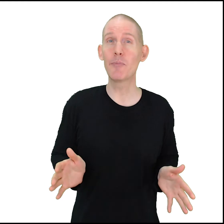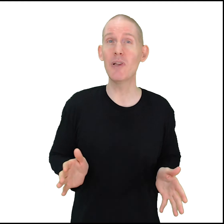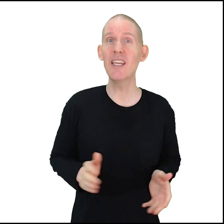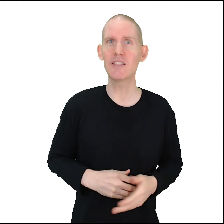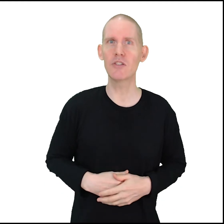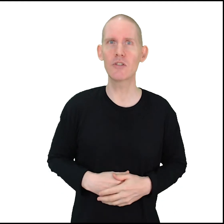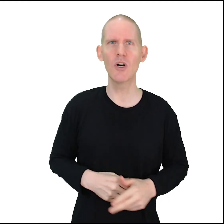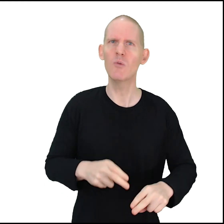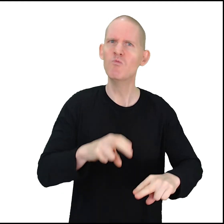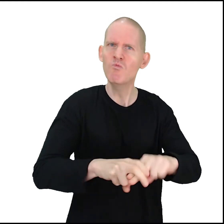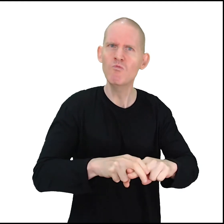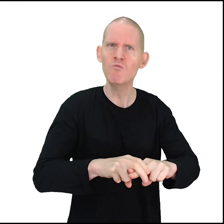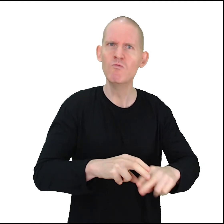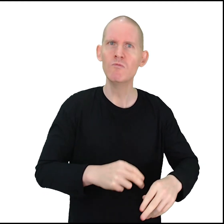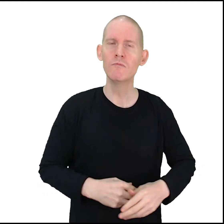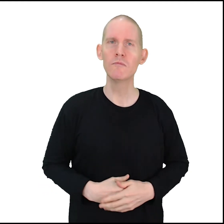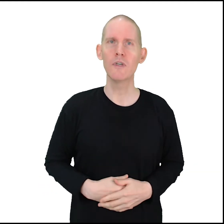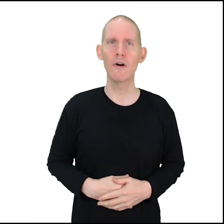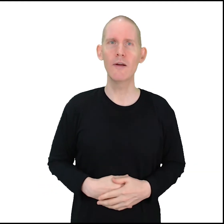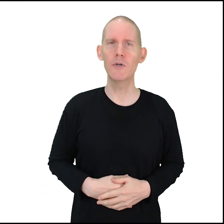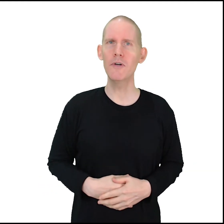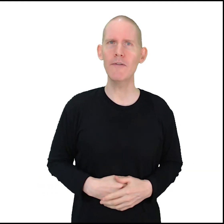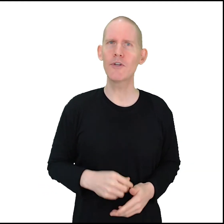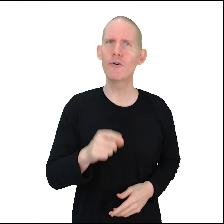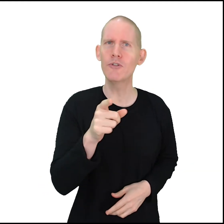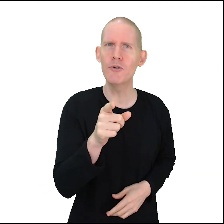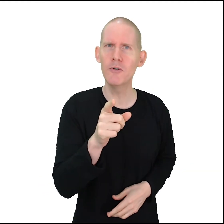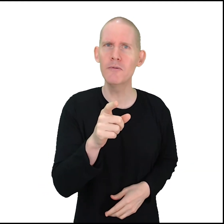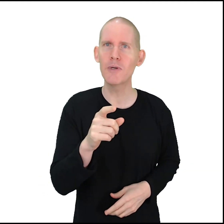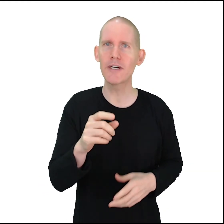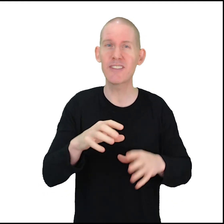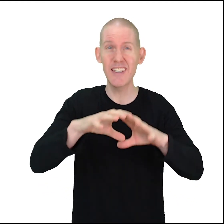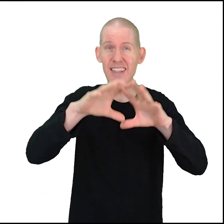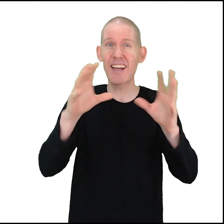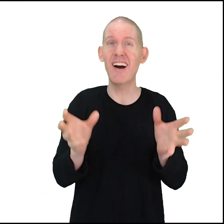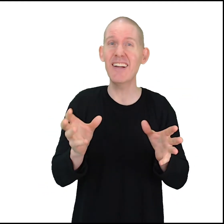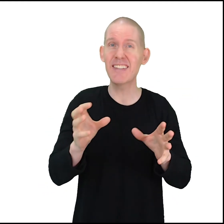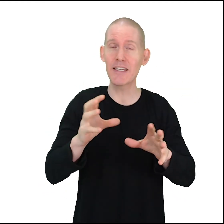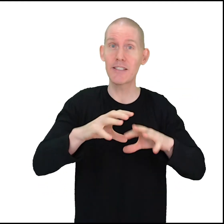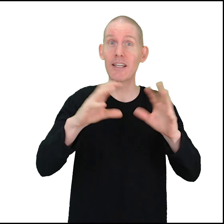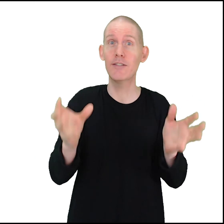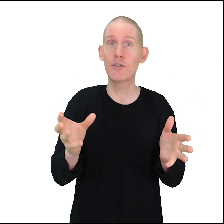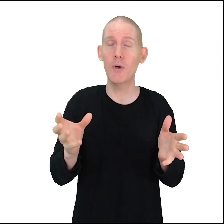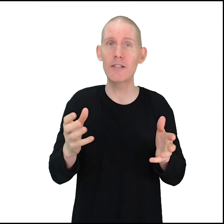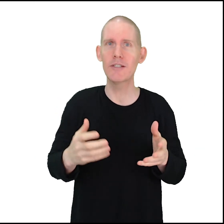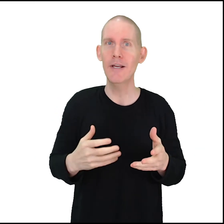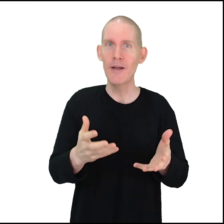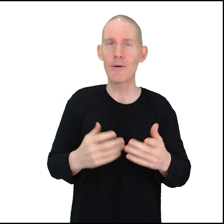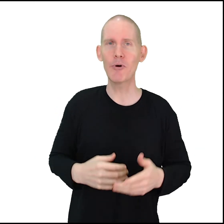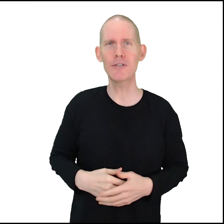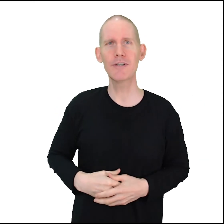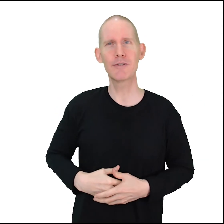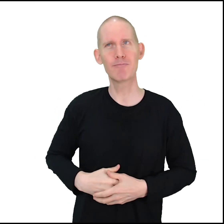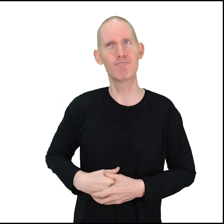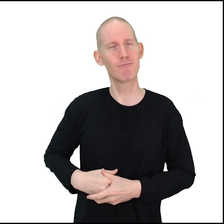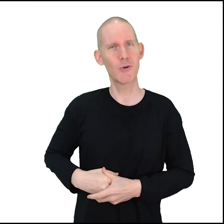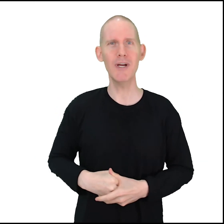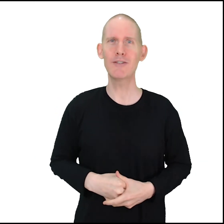please and just go, all right? We don't have to go you, because in that context, in that situation, the person is quite sure that